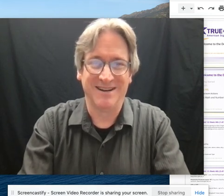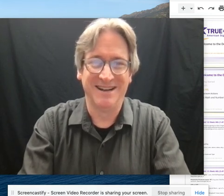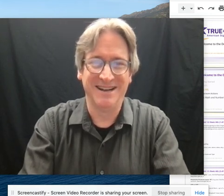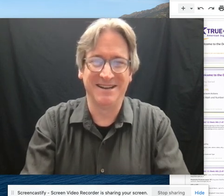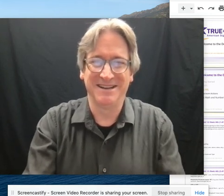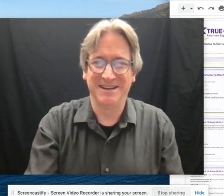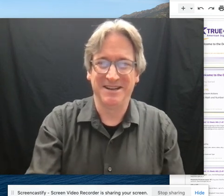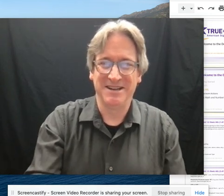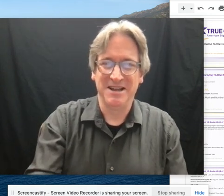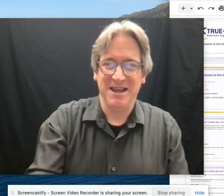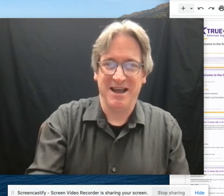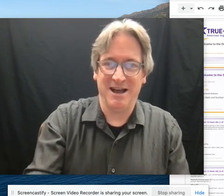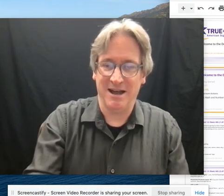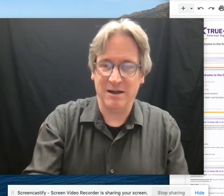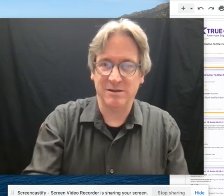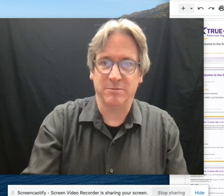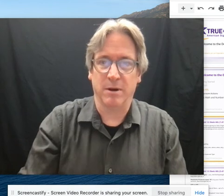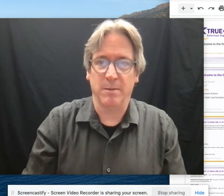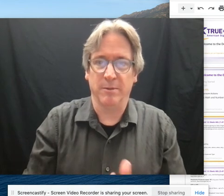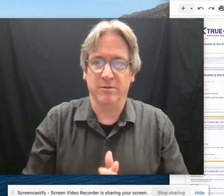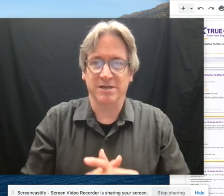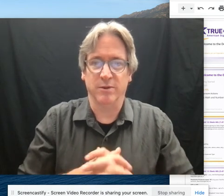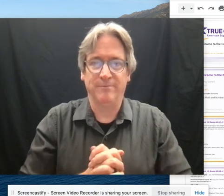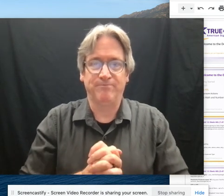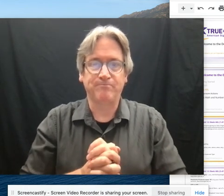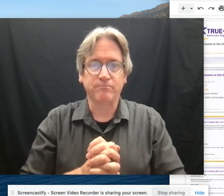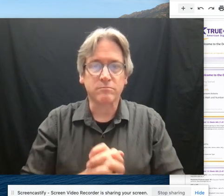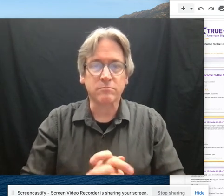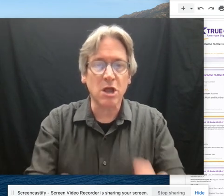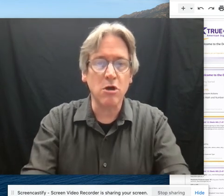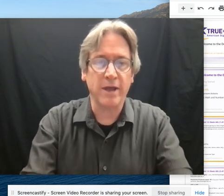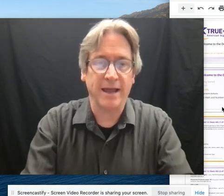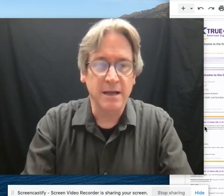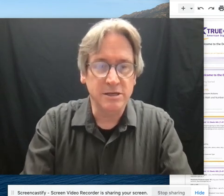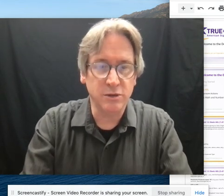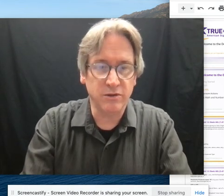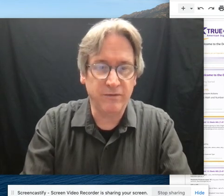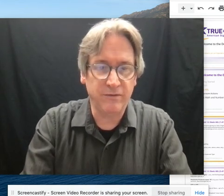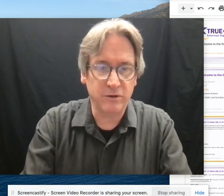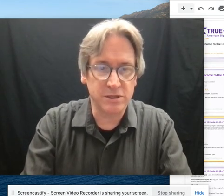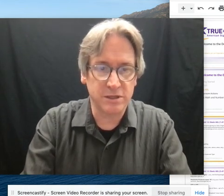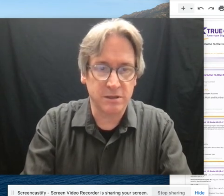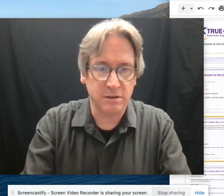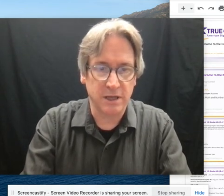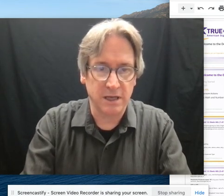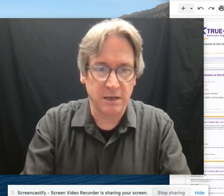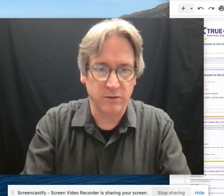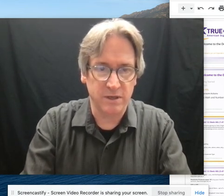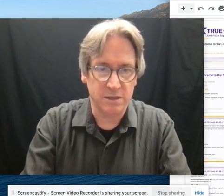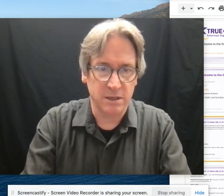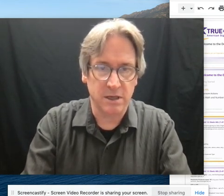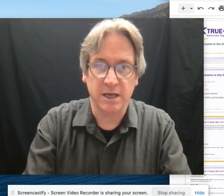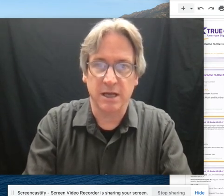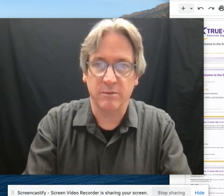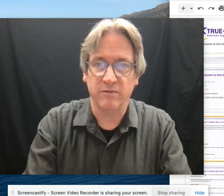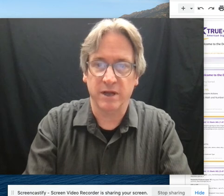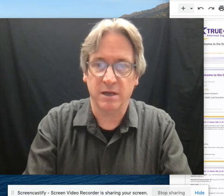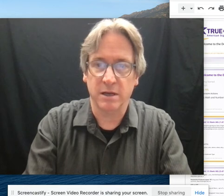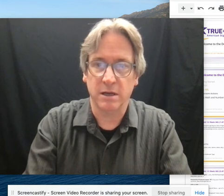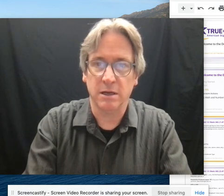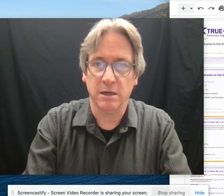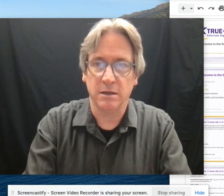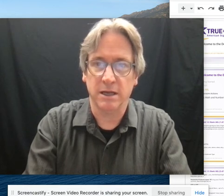better. Now it's going to probably bug me the rest of the way. Okay, so the first thing, can I move this thing? I can't